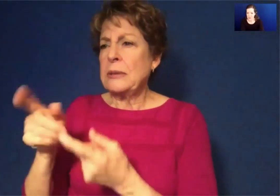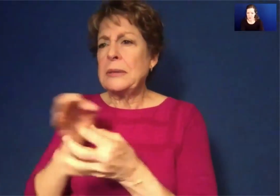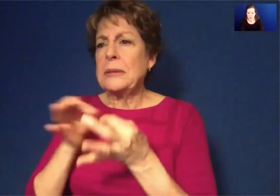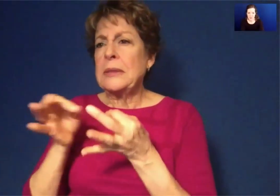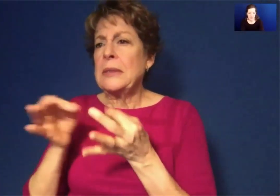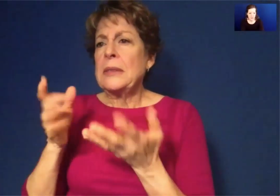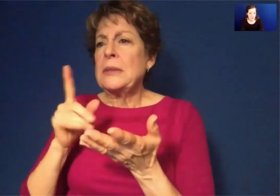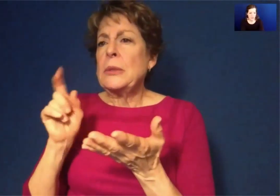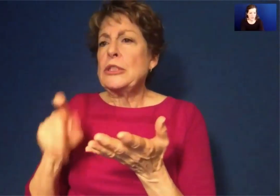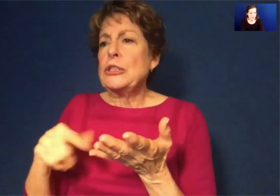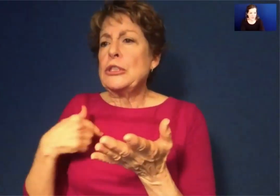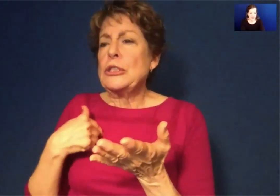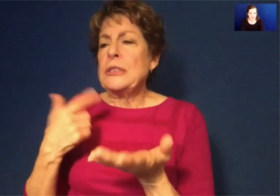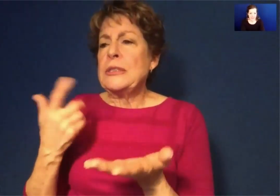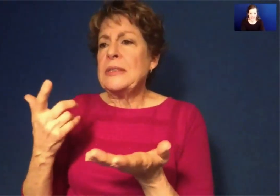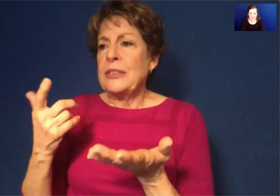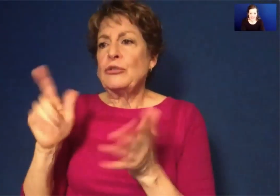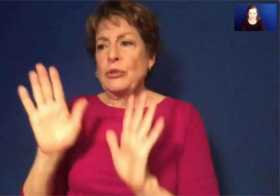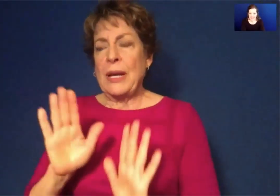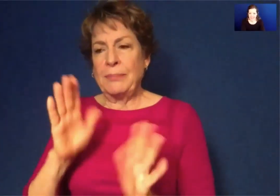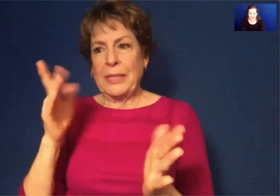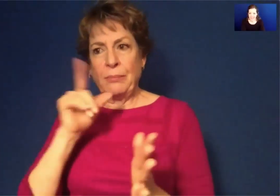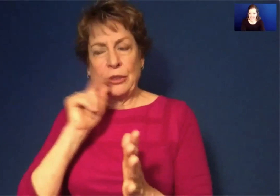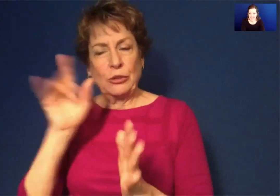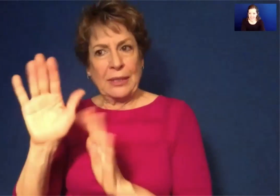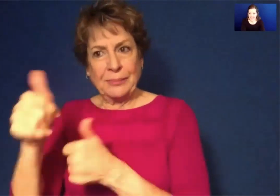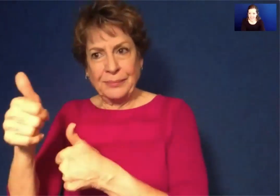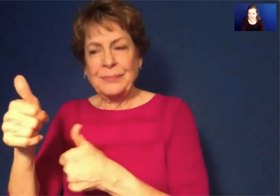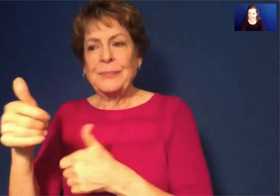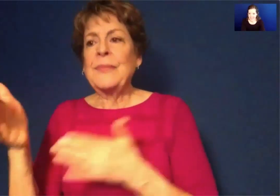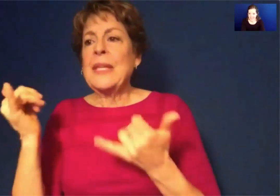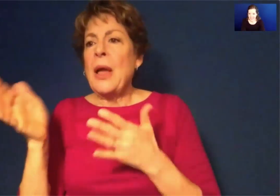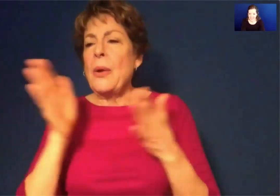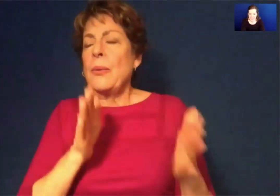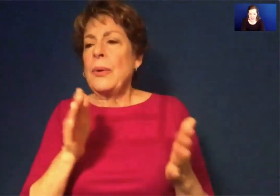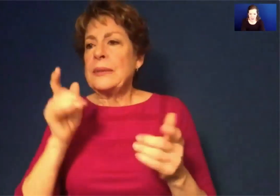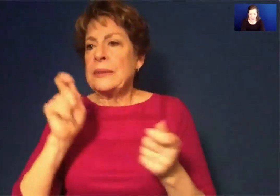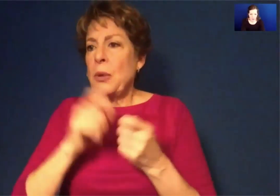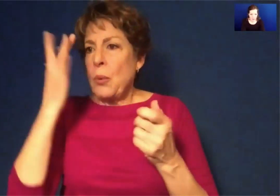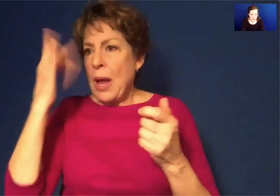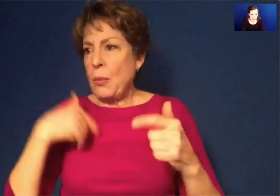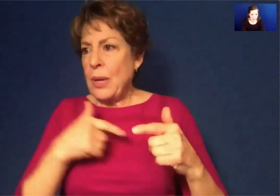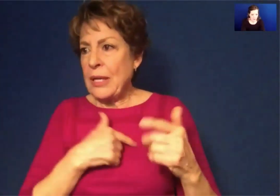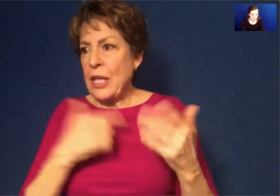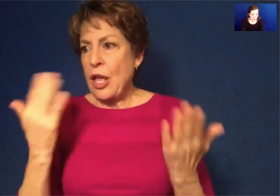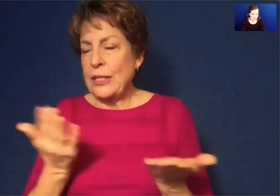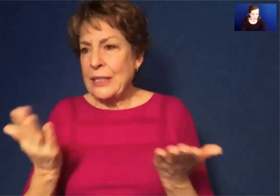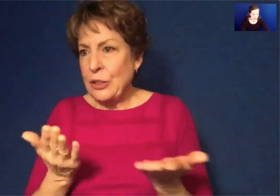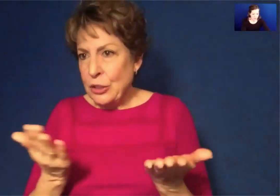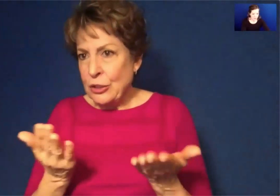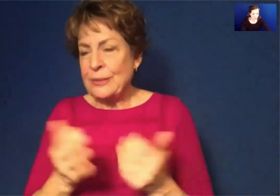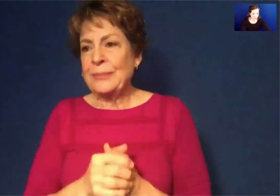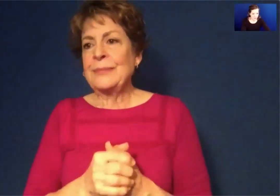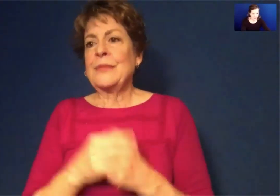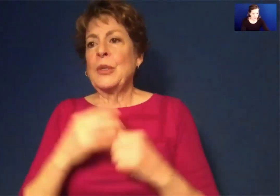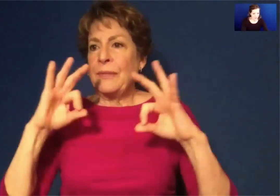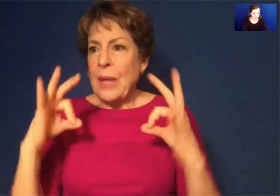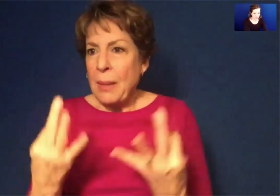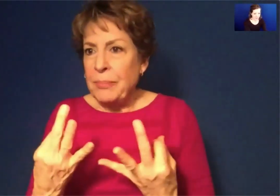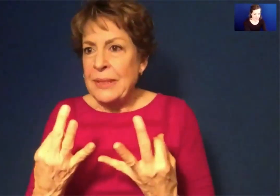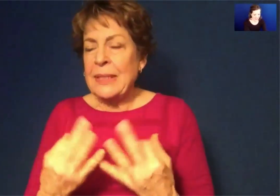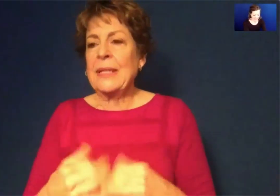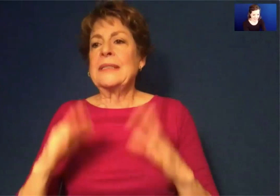have a question. Well, that's great, Big Bird, because that's exactly why we're here, why we're having this family town hall about